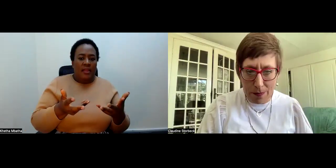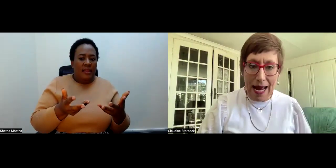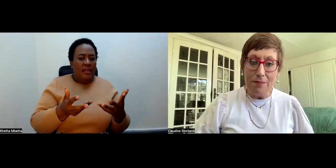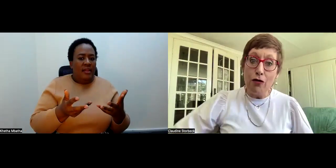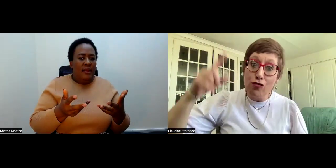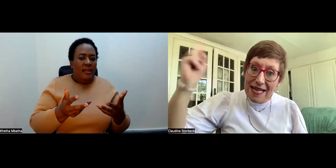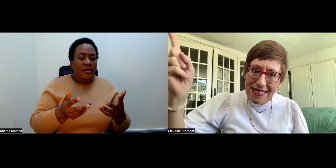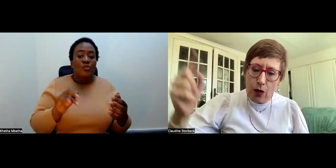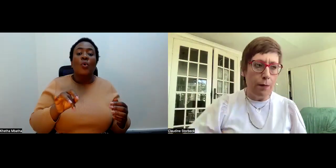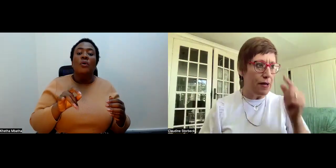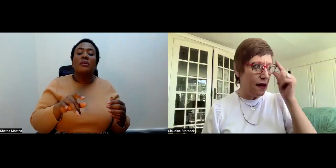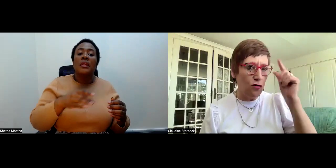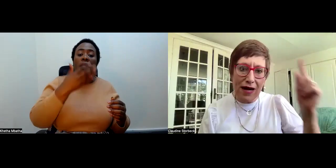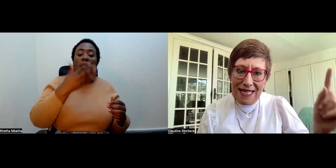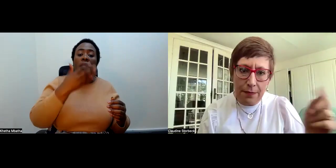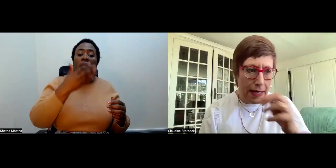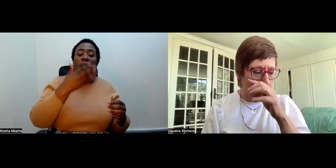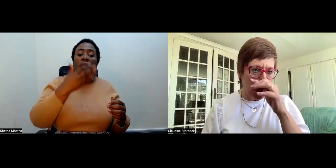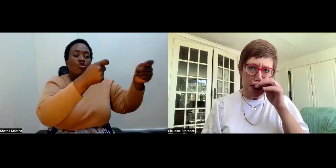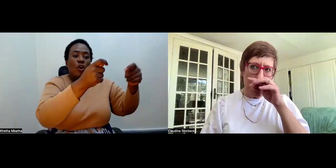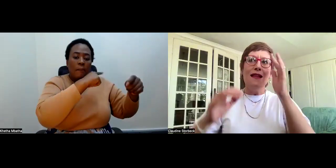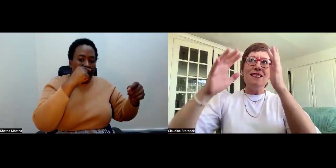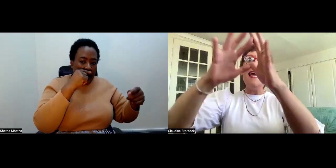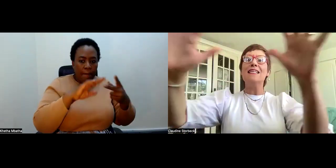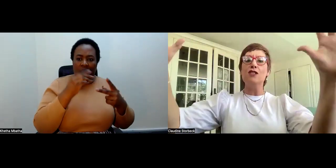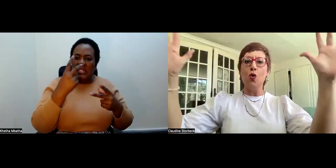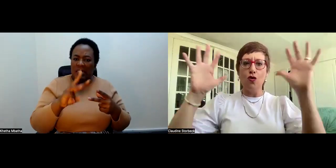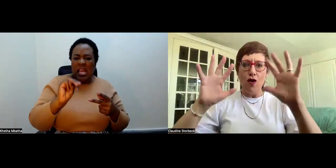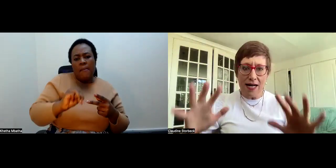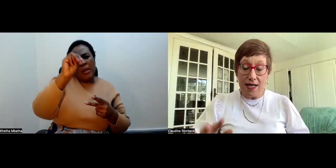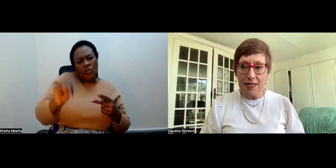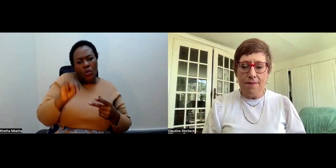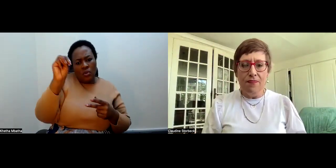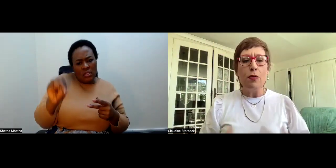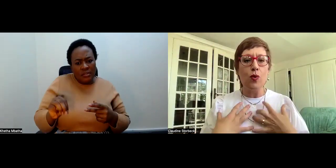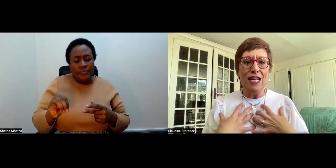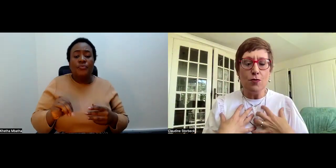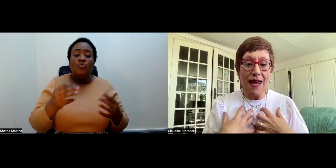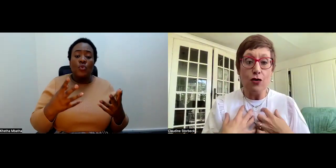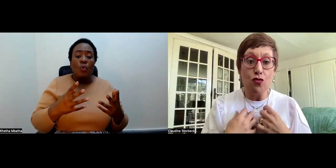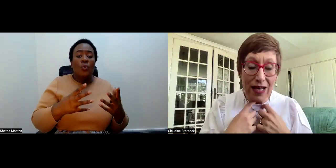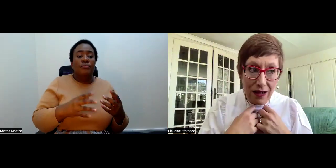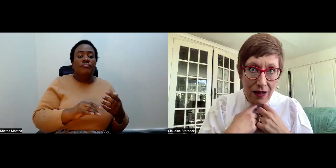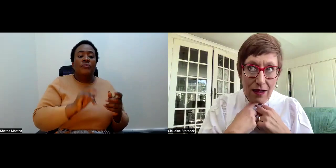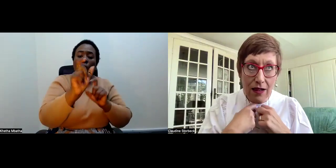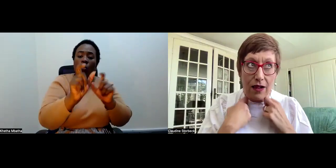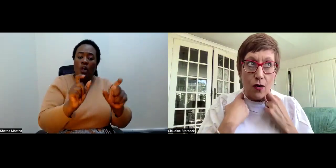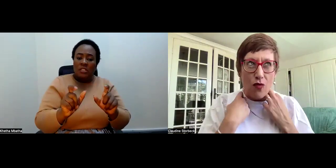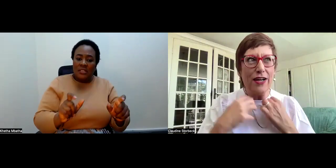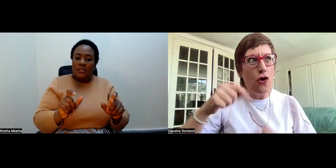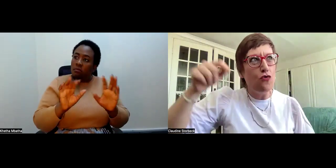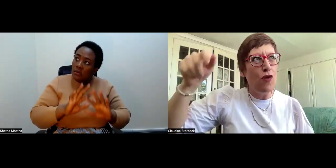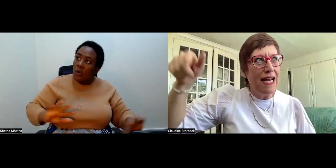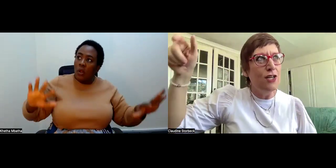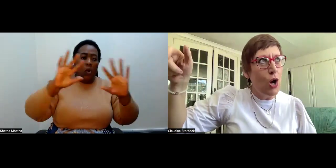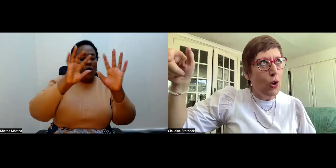Spaza shop name. They're already seeing Wimpy. They're already seeing McDonald's. Text is all around us, but we need to make it real, or